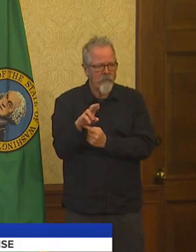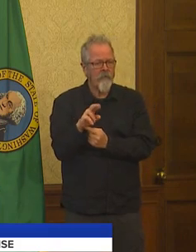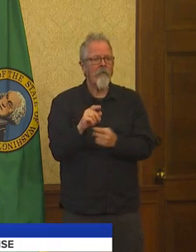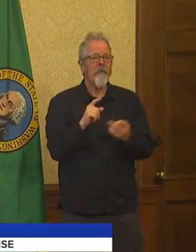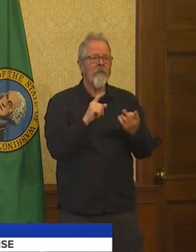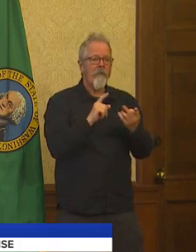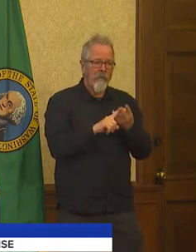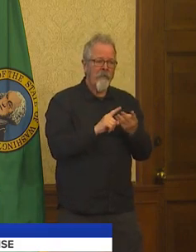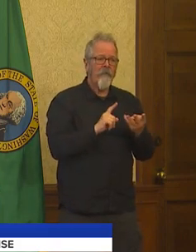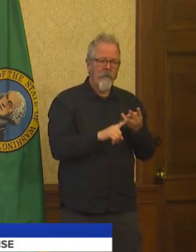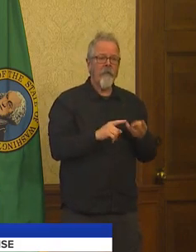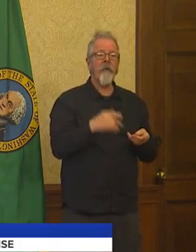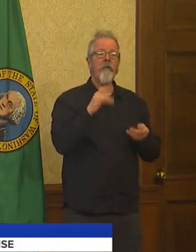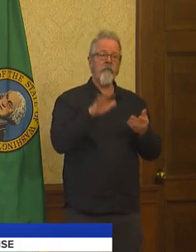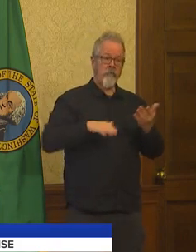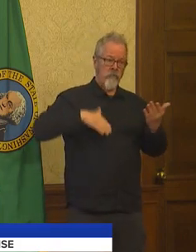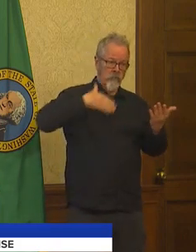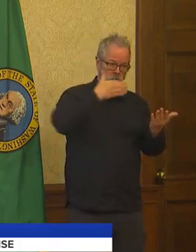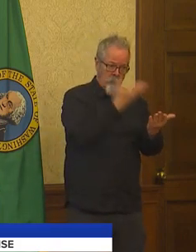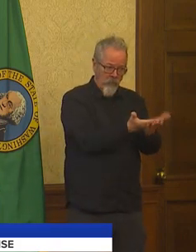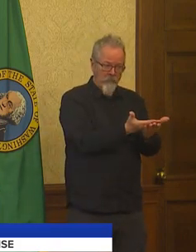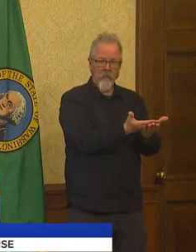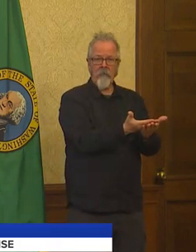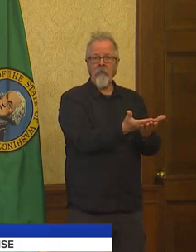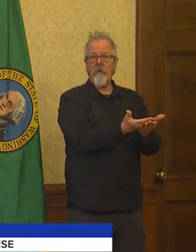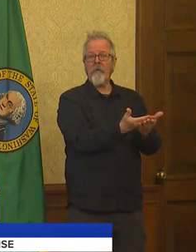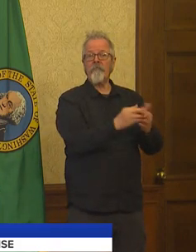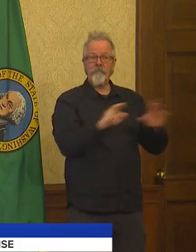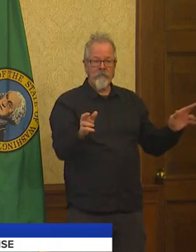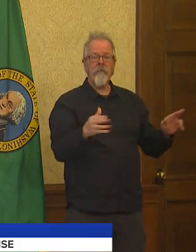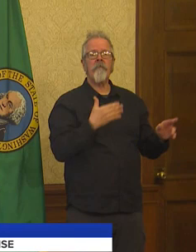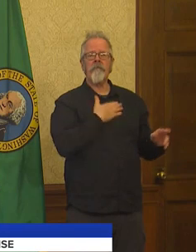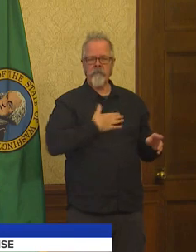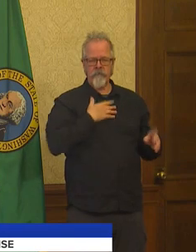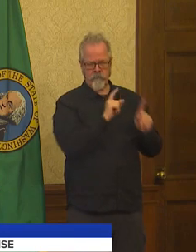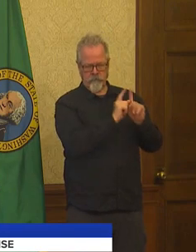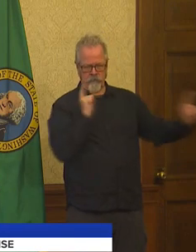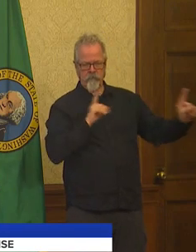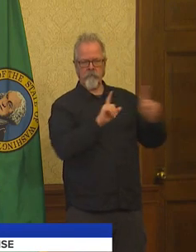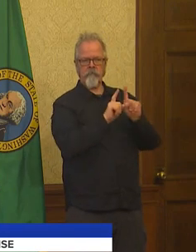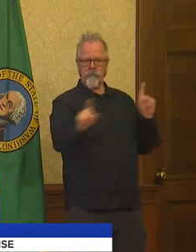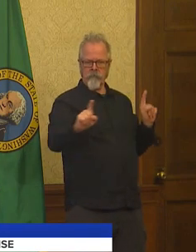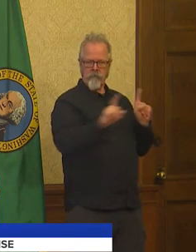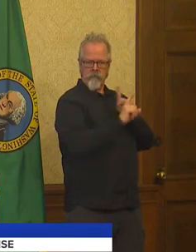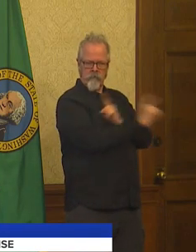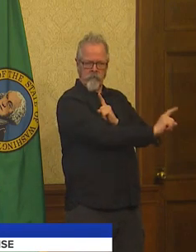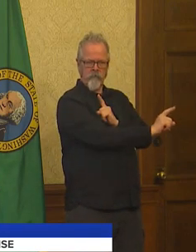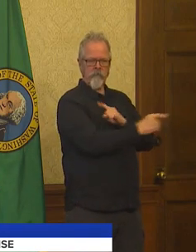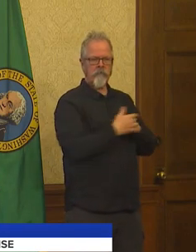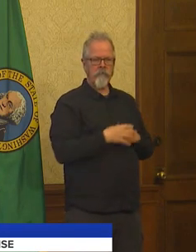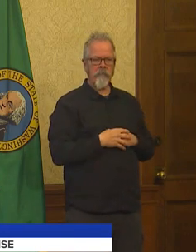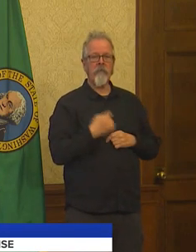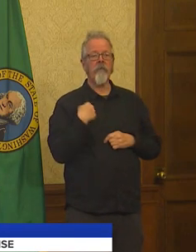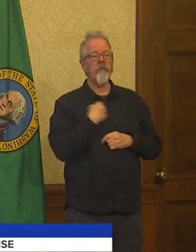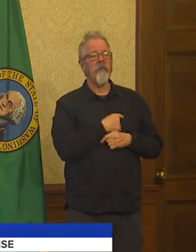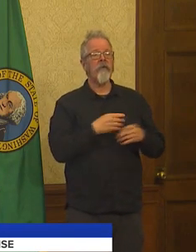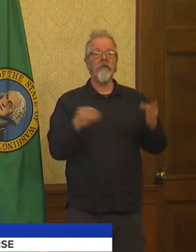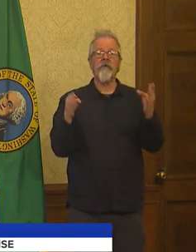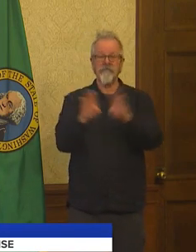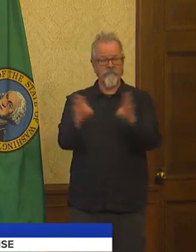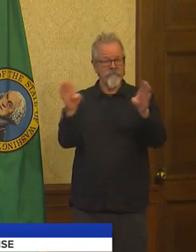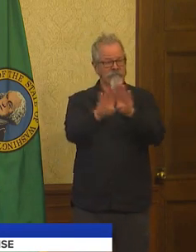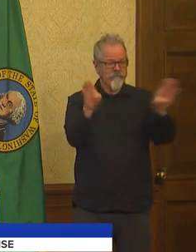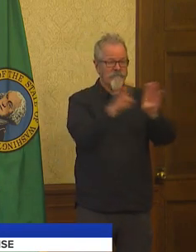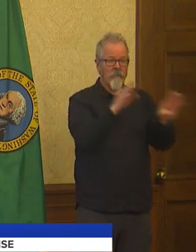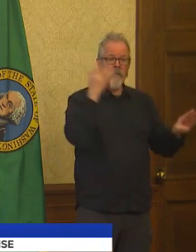take steps to close our public lands is because we saw an unprecedented number of people coming out and enjoying